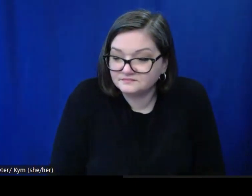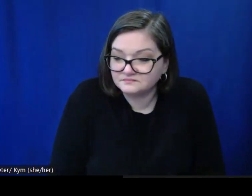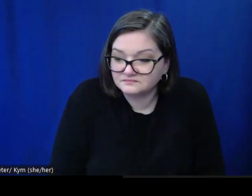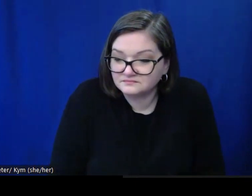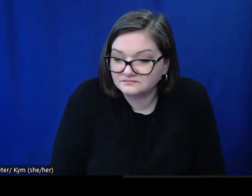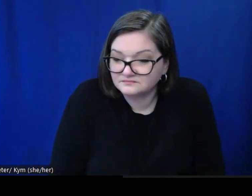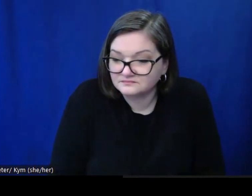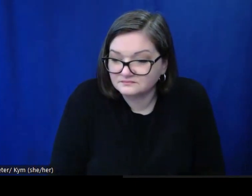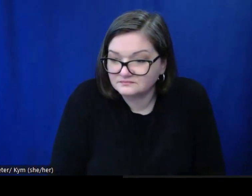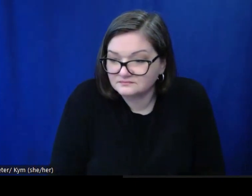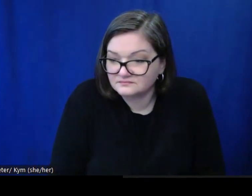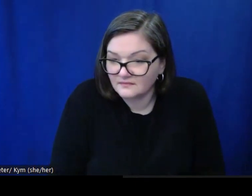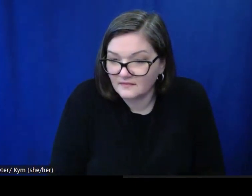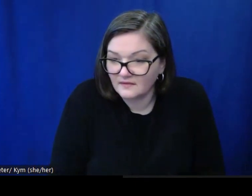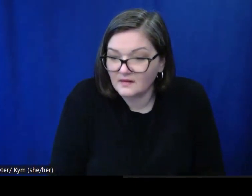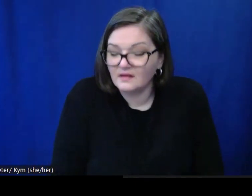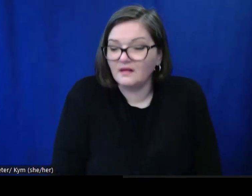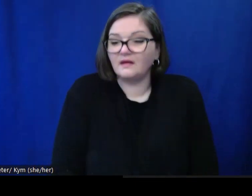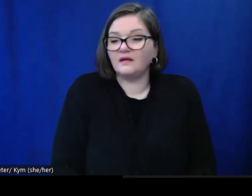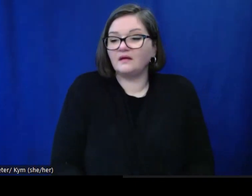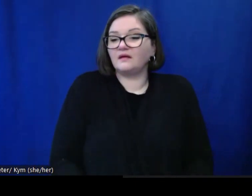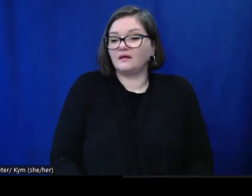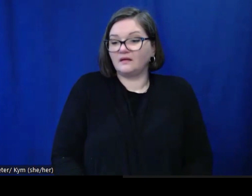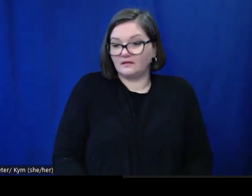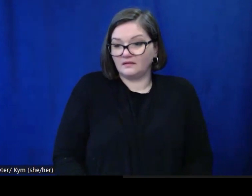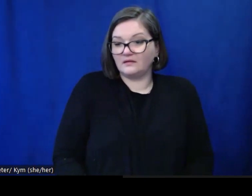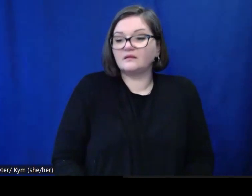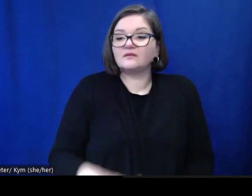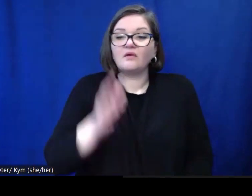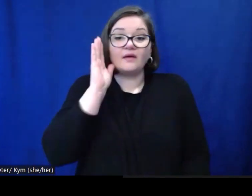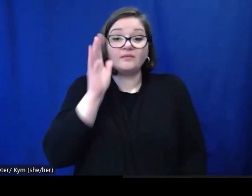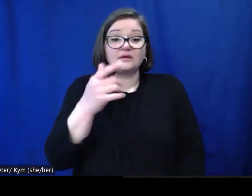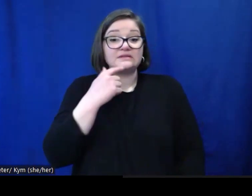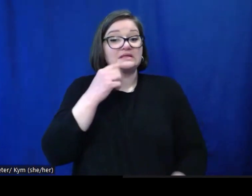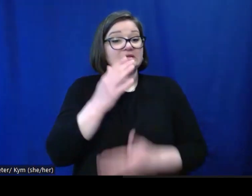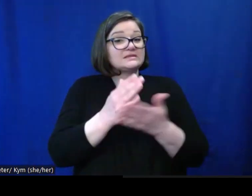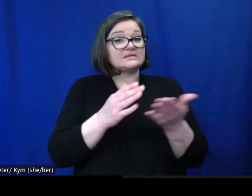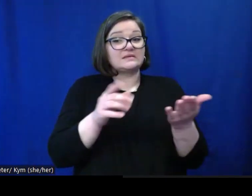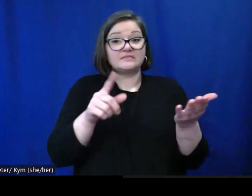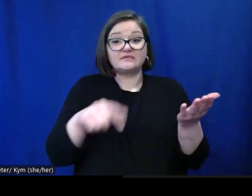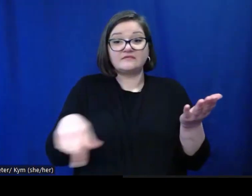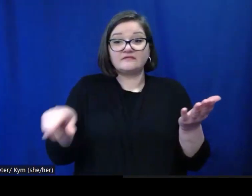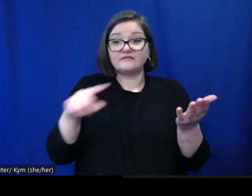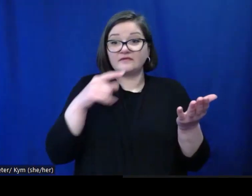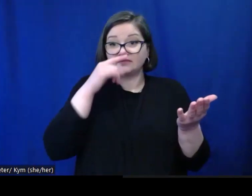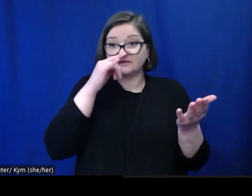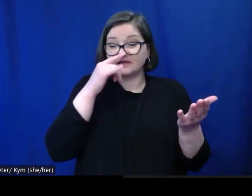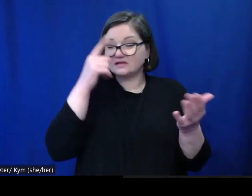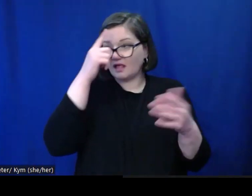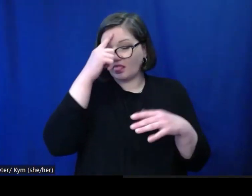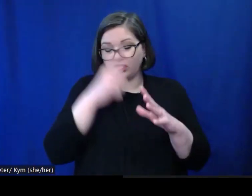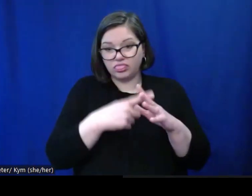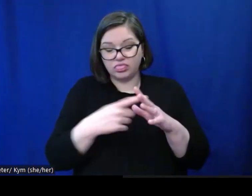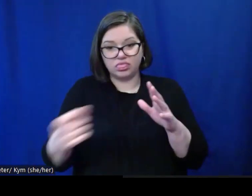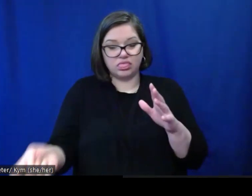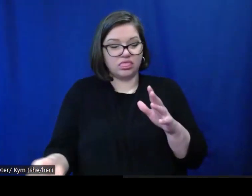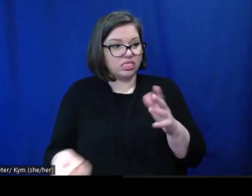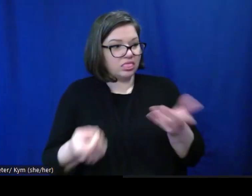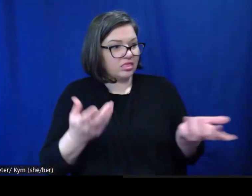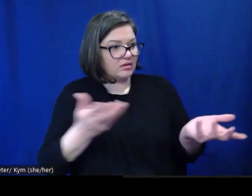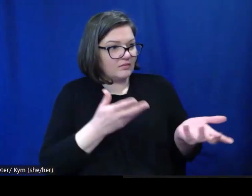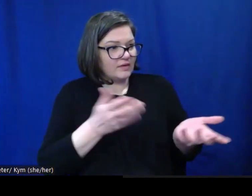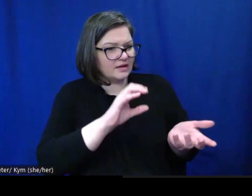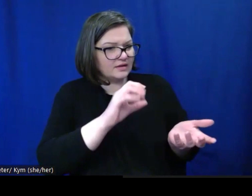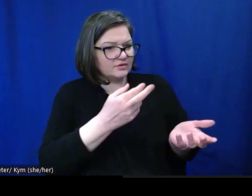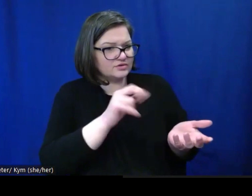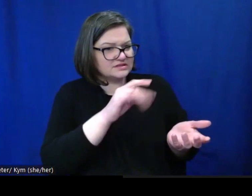But I would say that, some of those kids that, sorry, I totally just, what was I talking about? Christina, help me. What